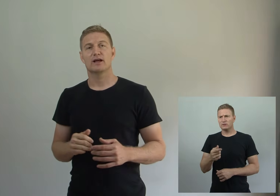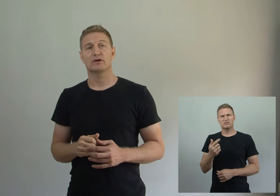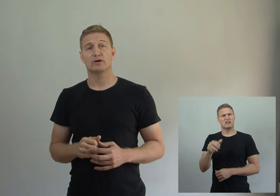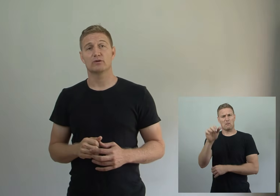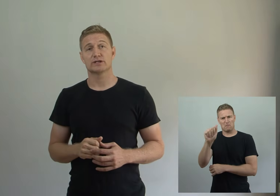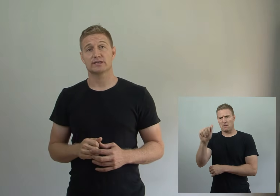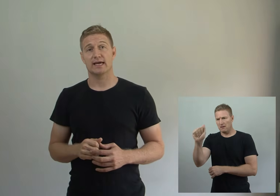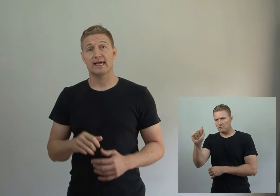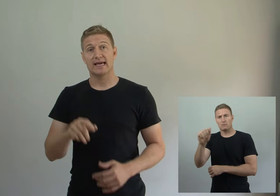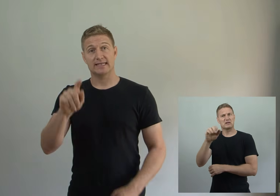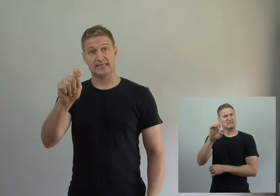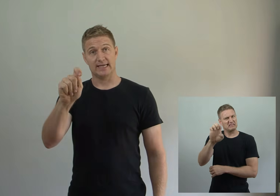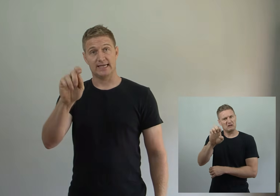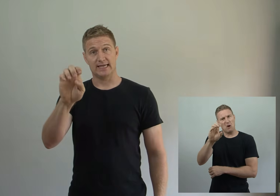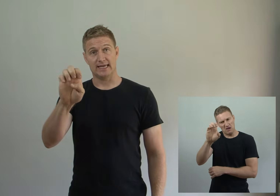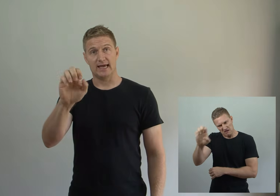Now you can also say